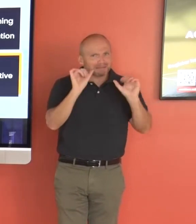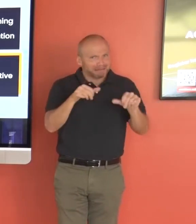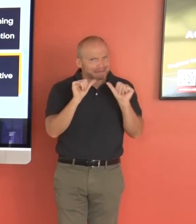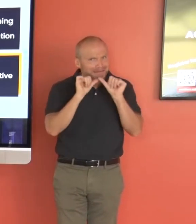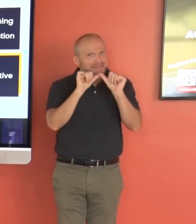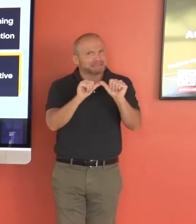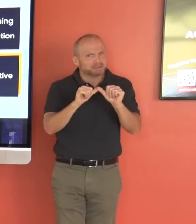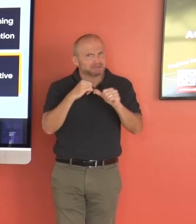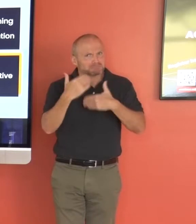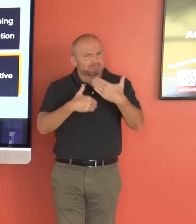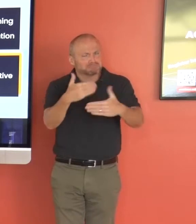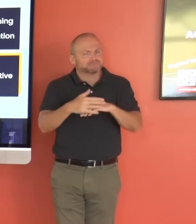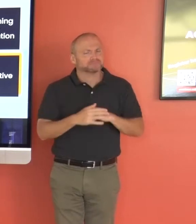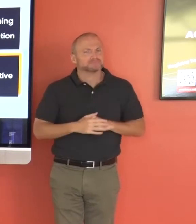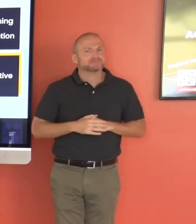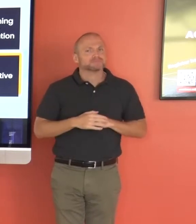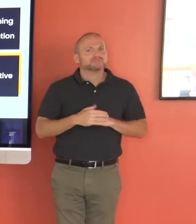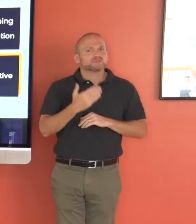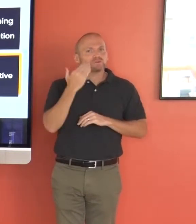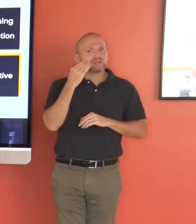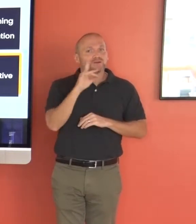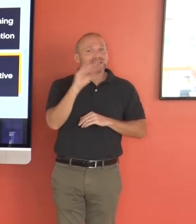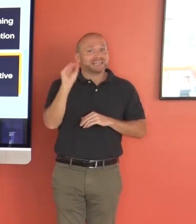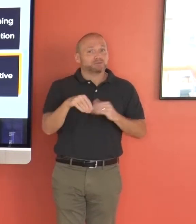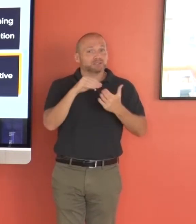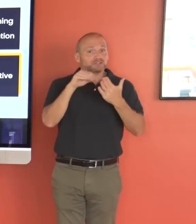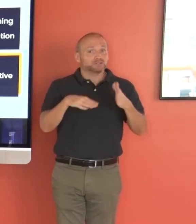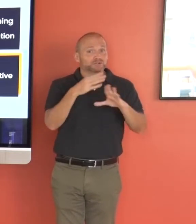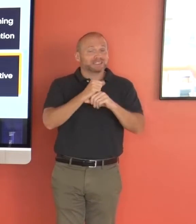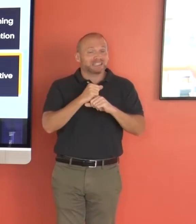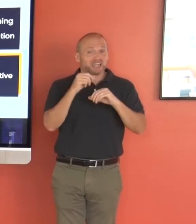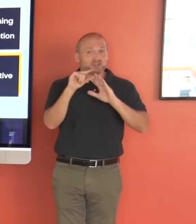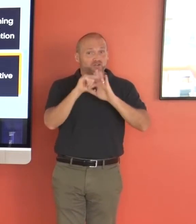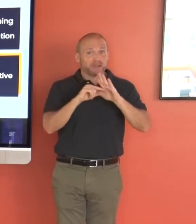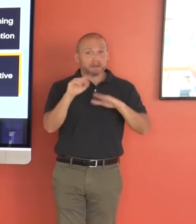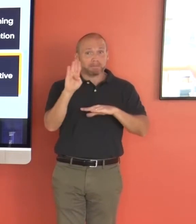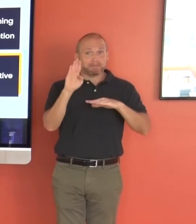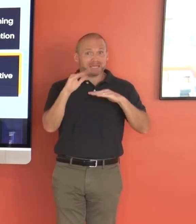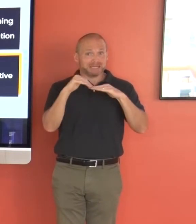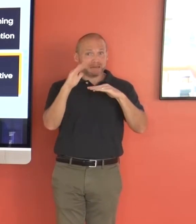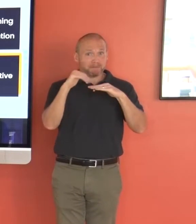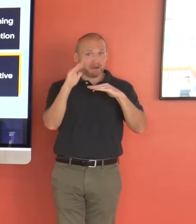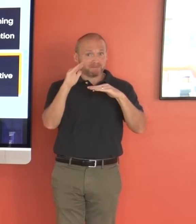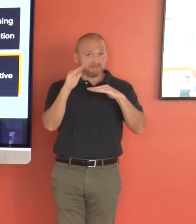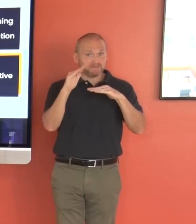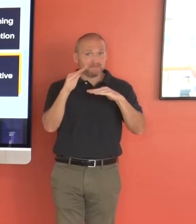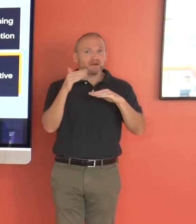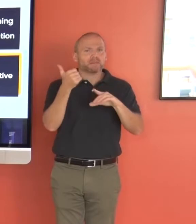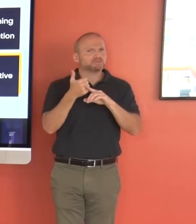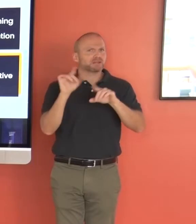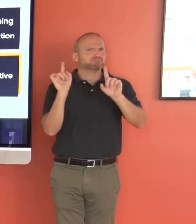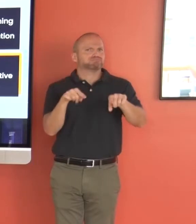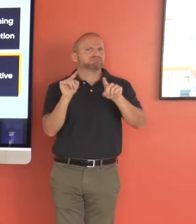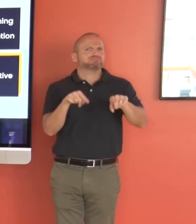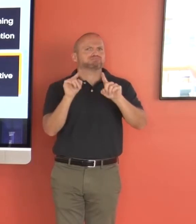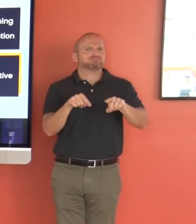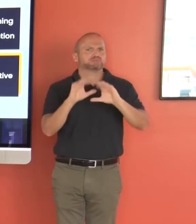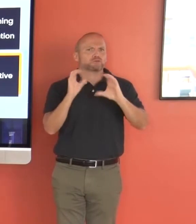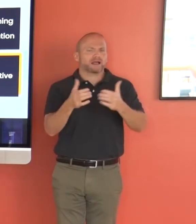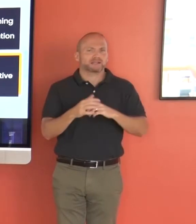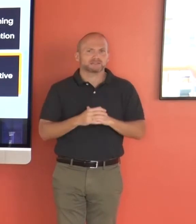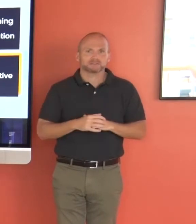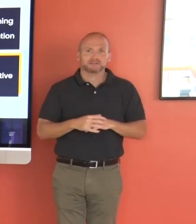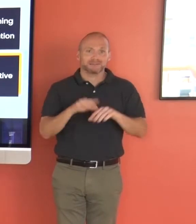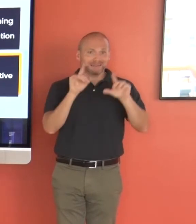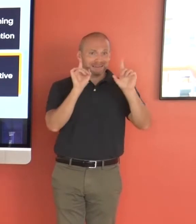know that 80% of our students that get B's and above have had record attendance. Attendance